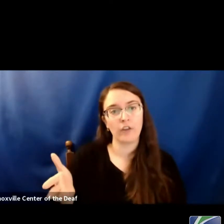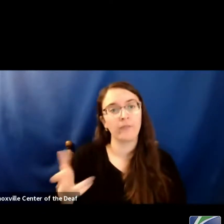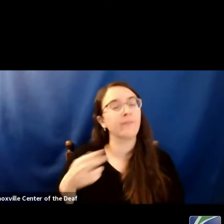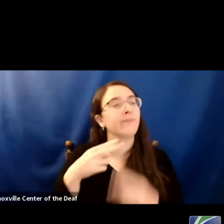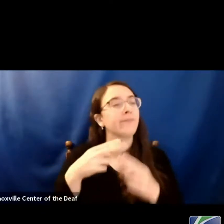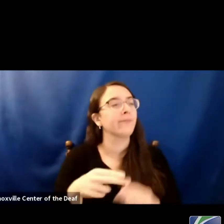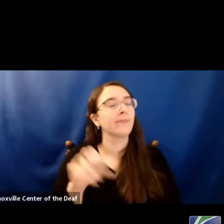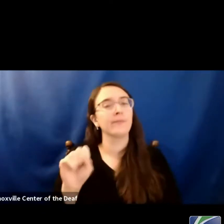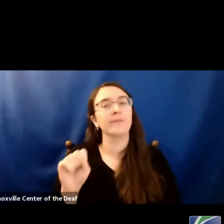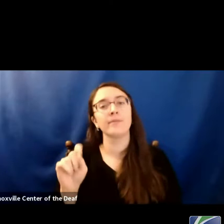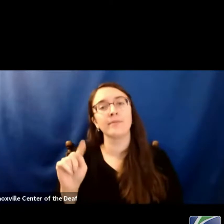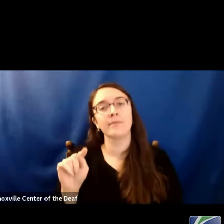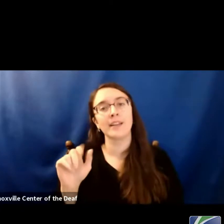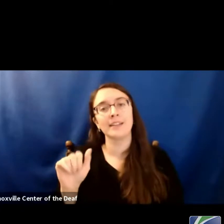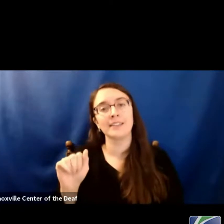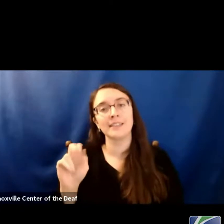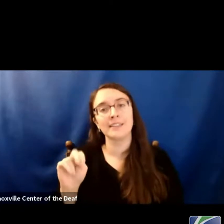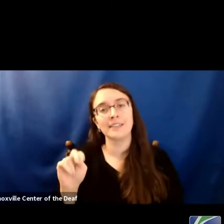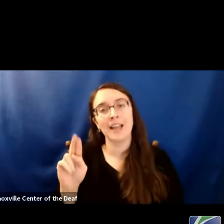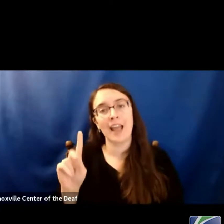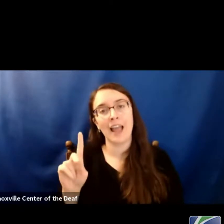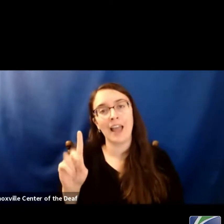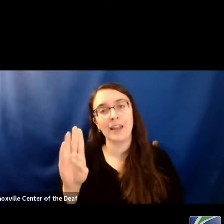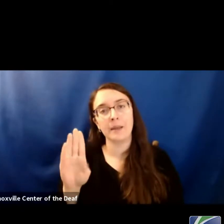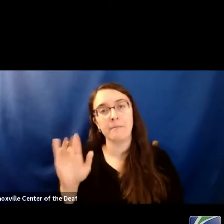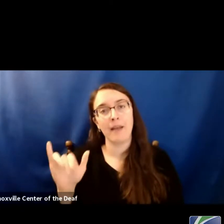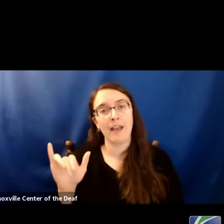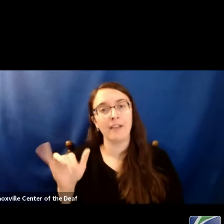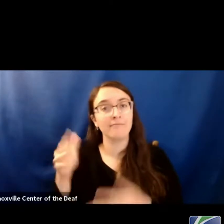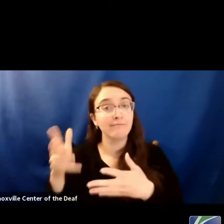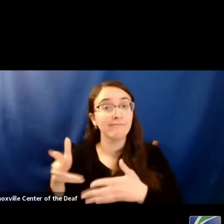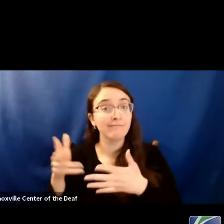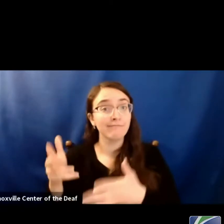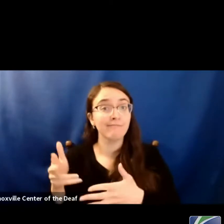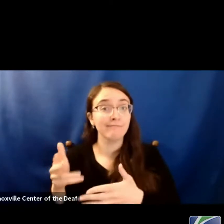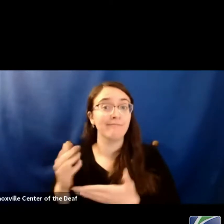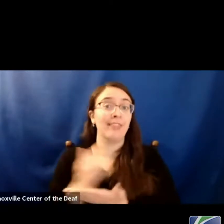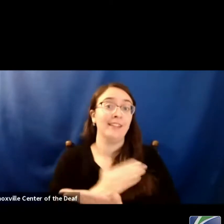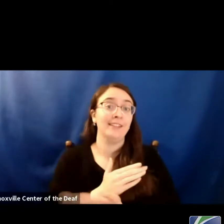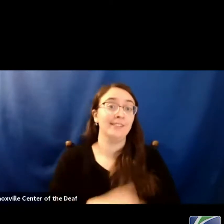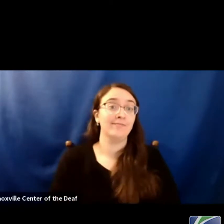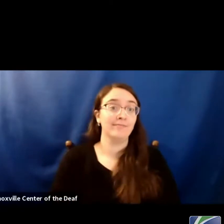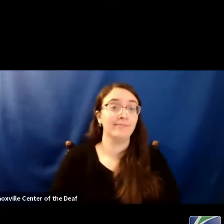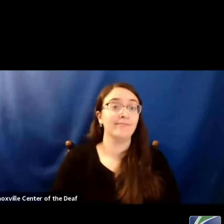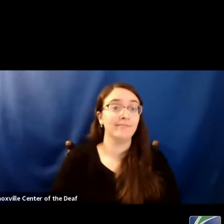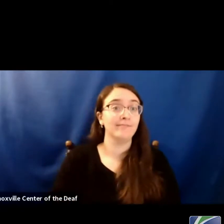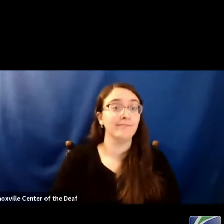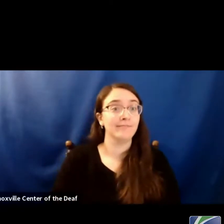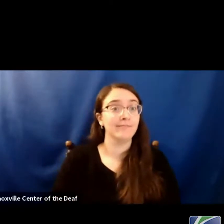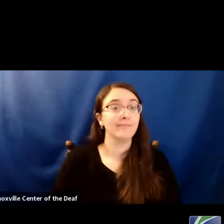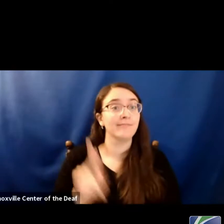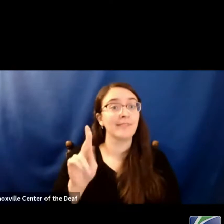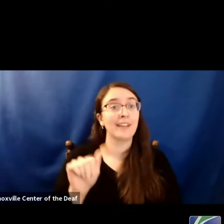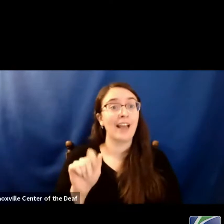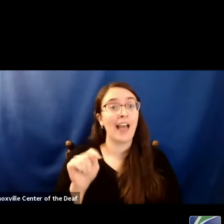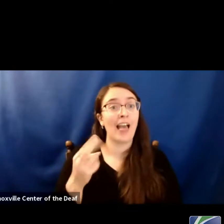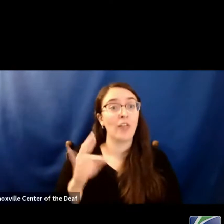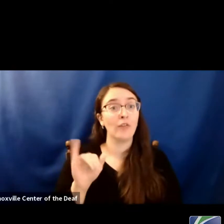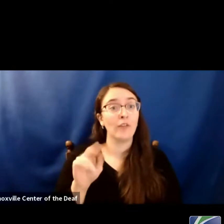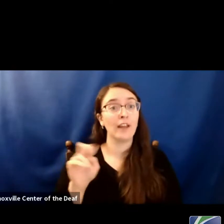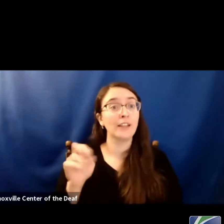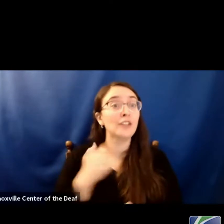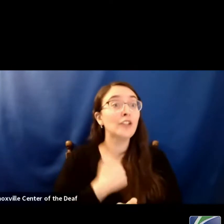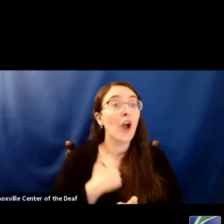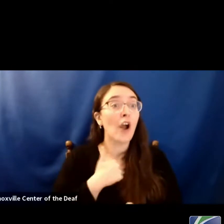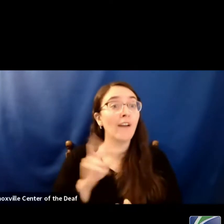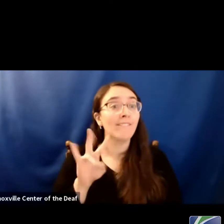standby list, and you can sign up there. Sign up for the standby list. And this is Catherine, and I owe an apology to